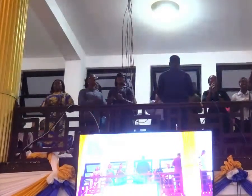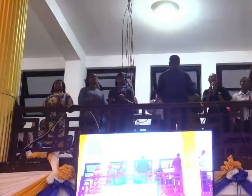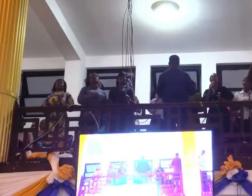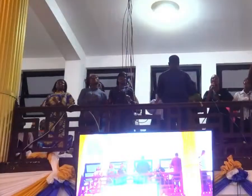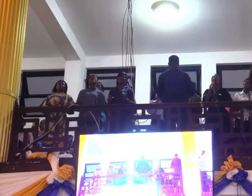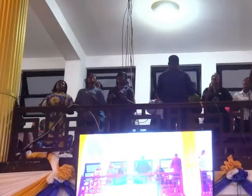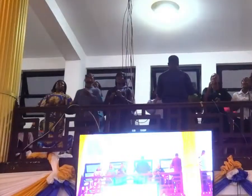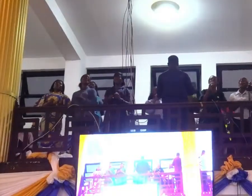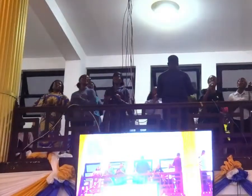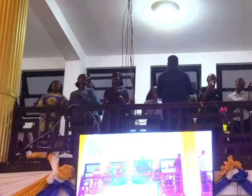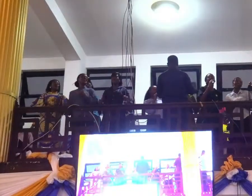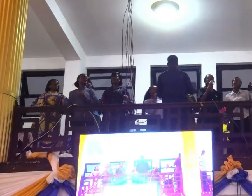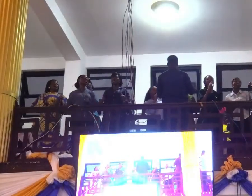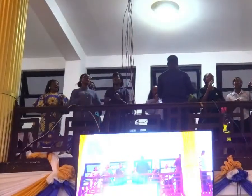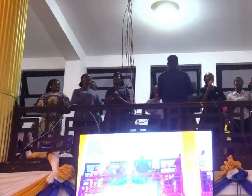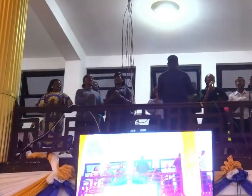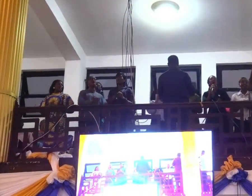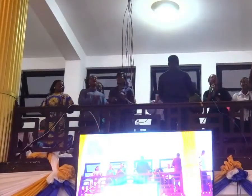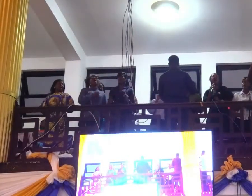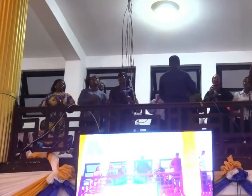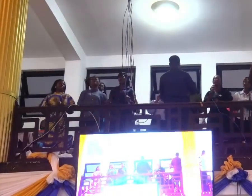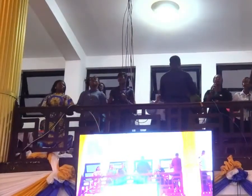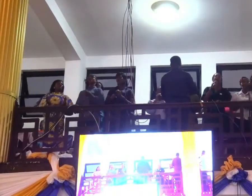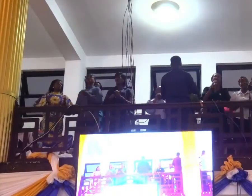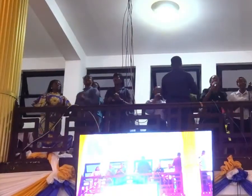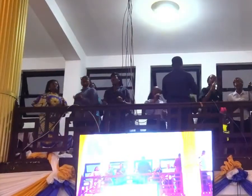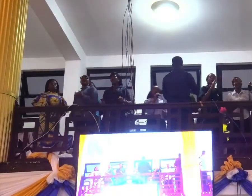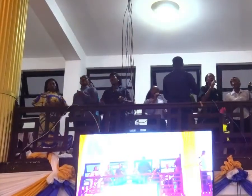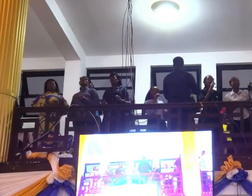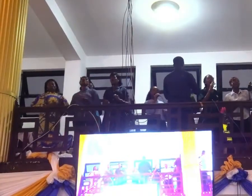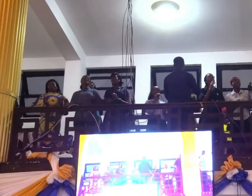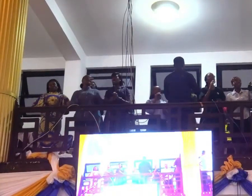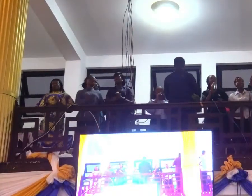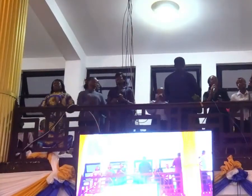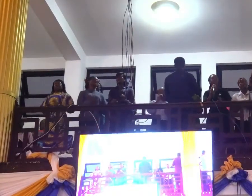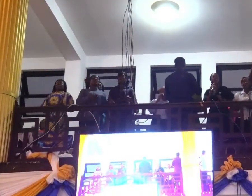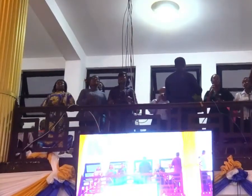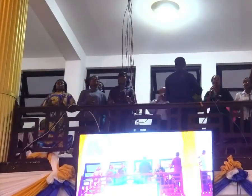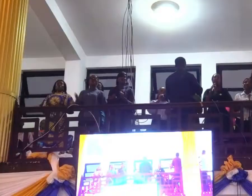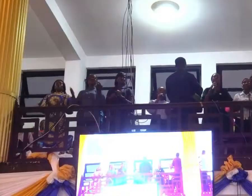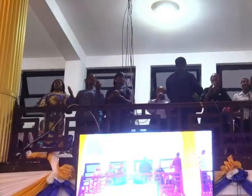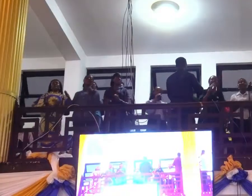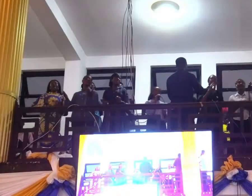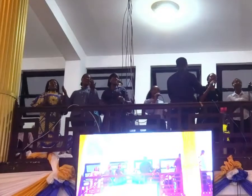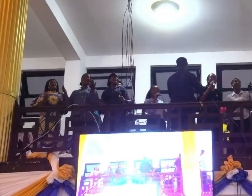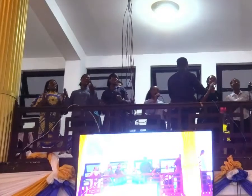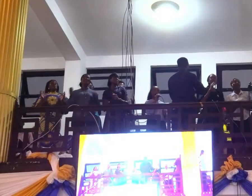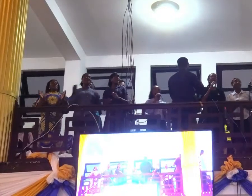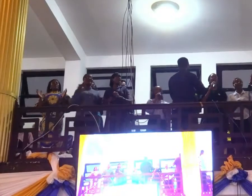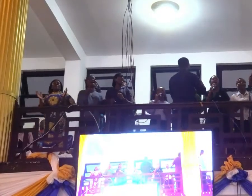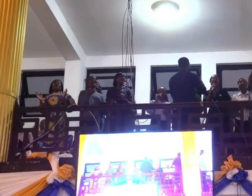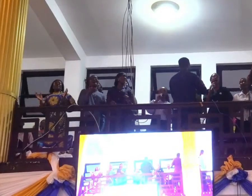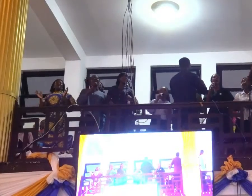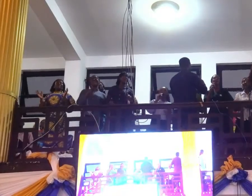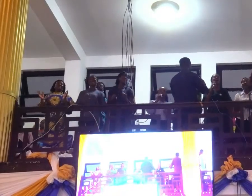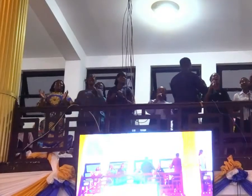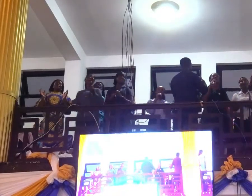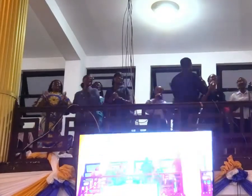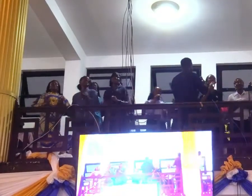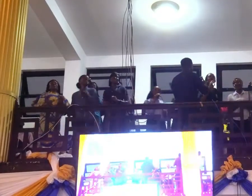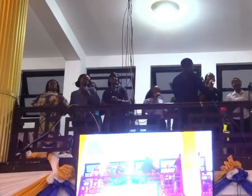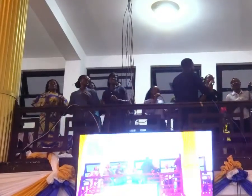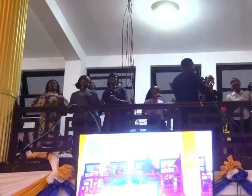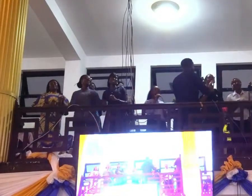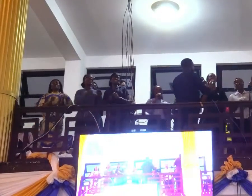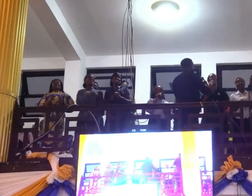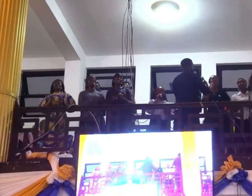lift up your name higher. I will lift up your name great higher.